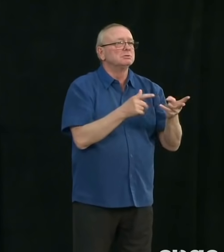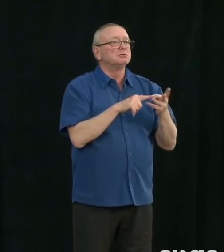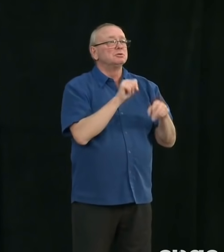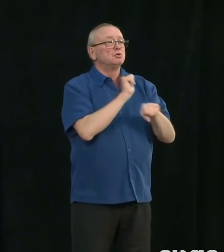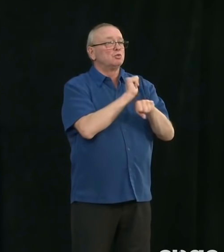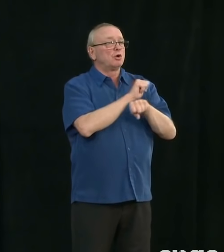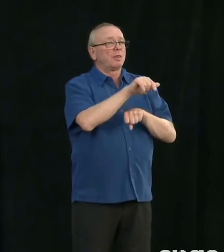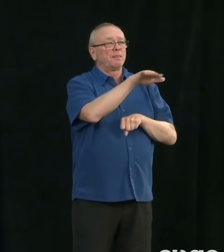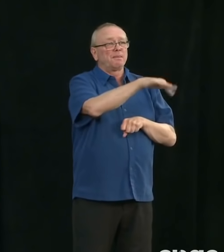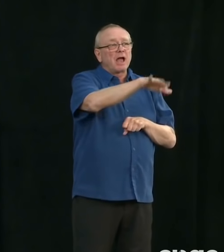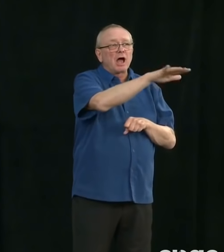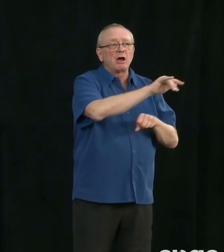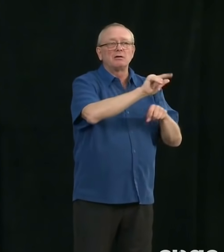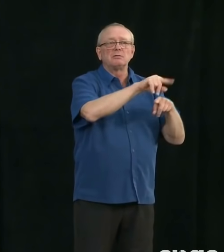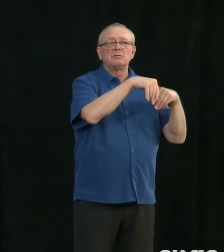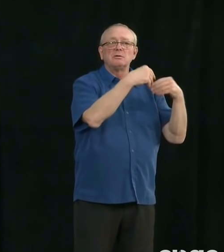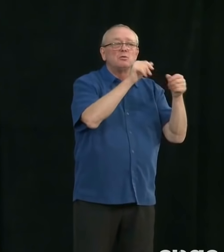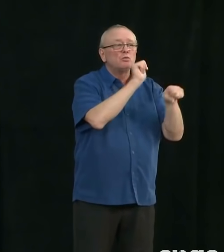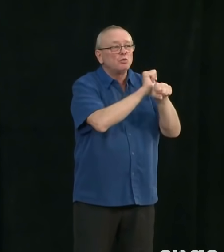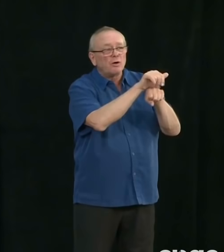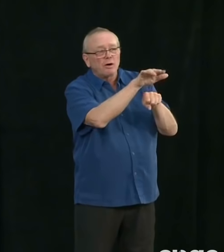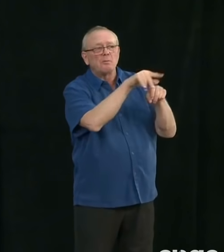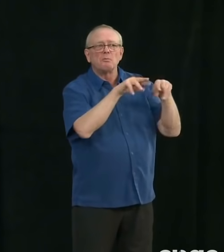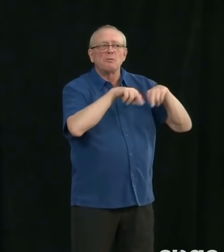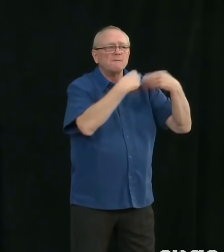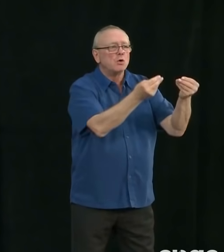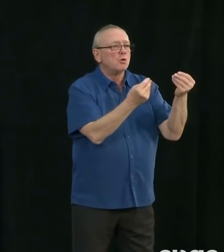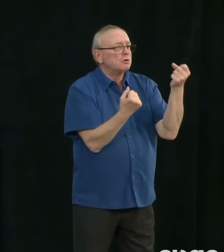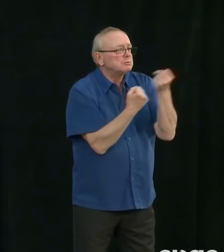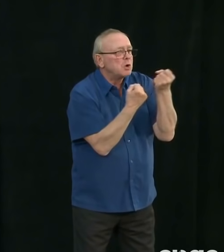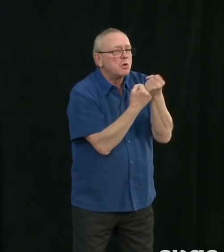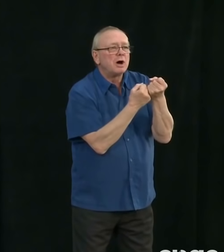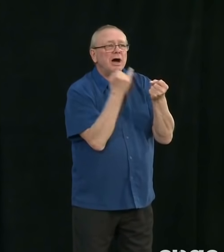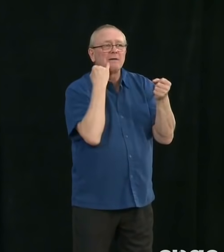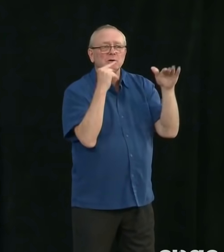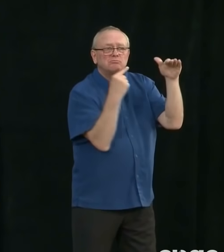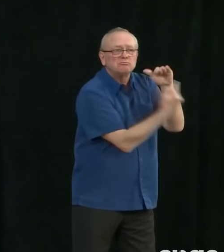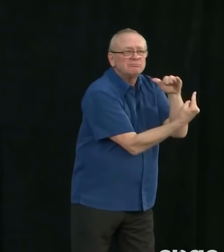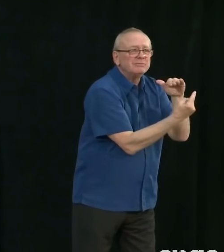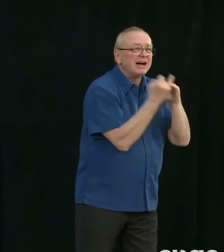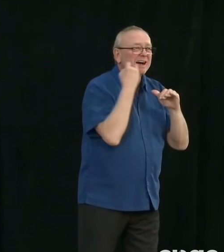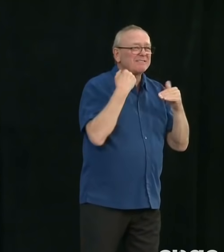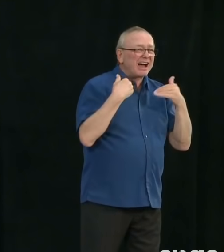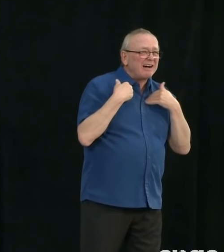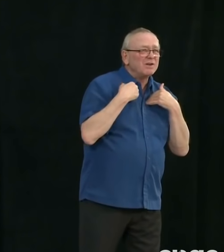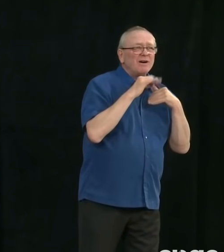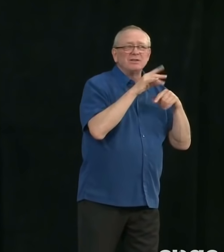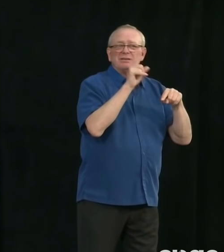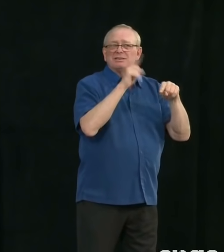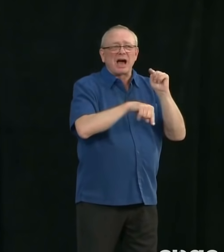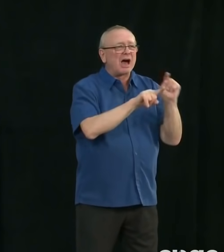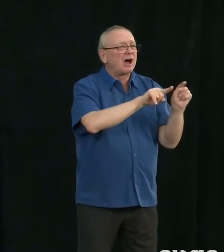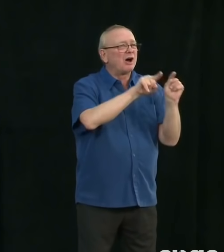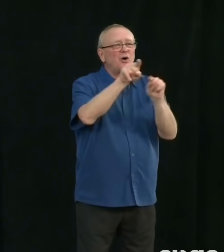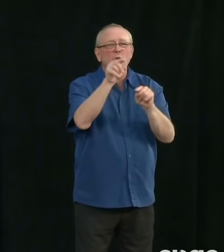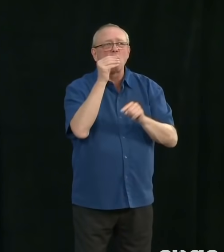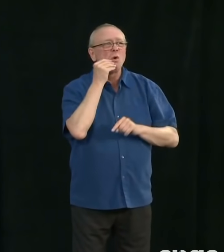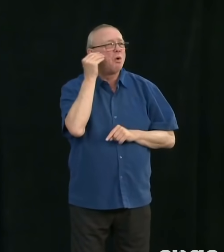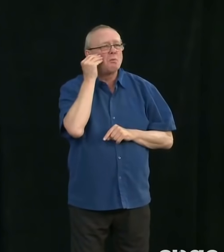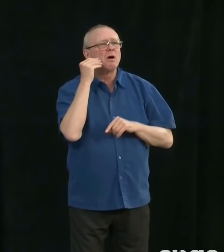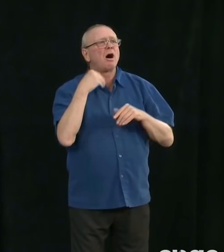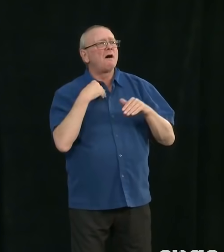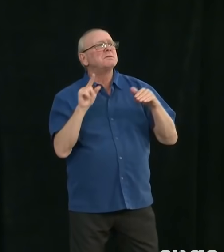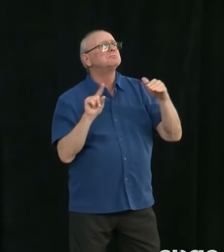to safely self-isolate, including, if needed, if they cannot self-isolate in their homes, that they are able to access